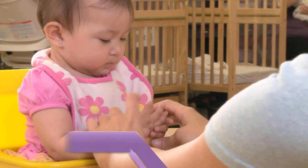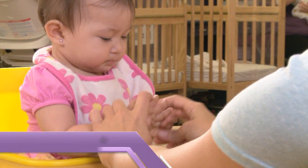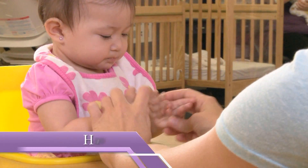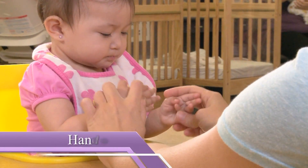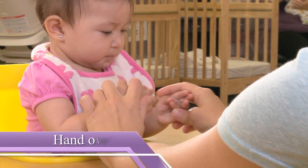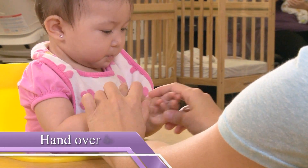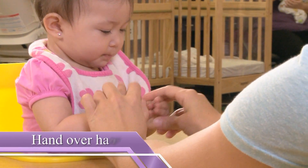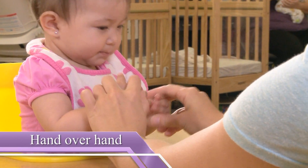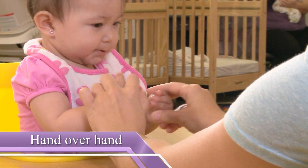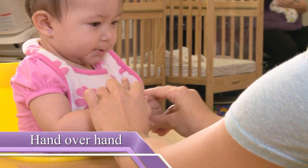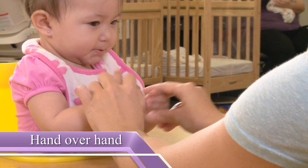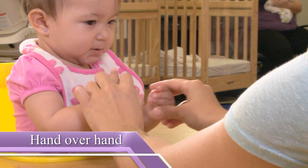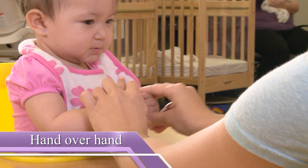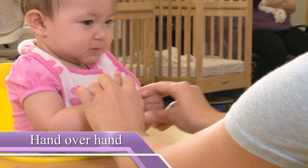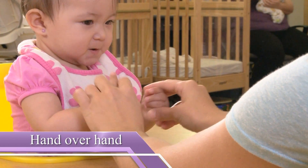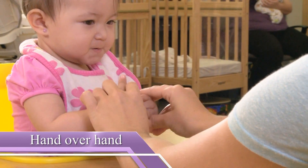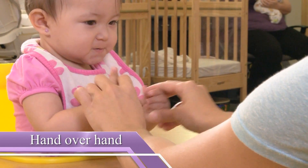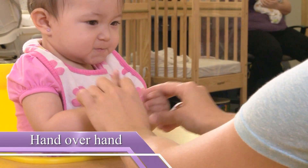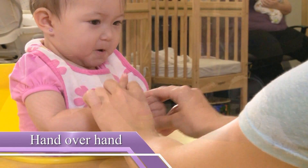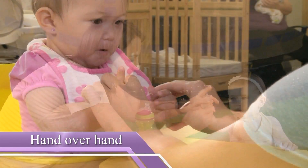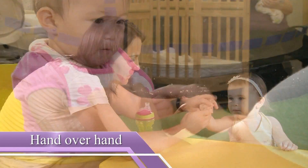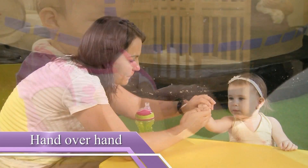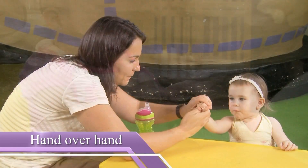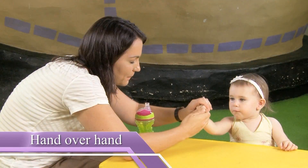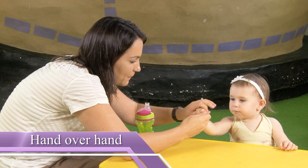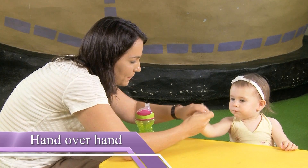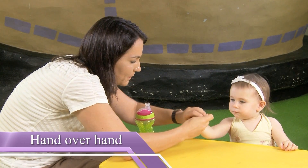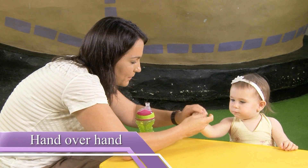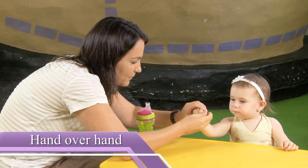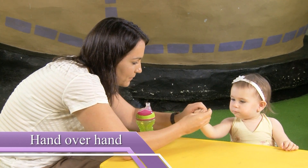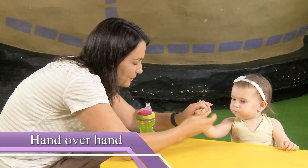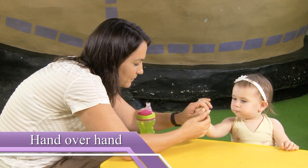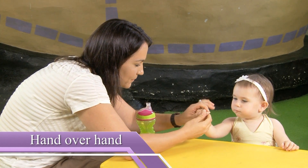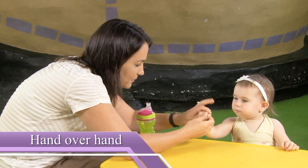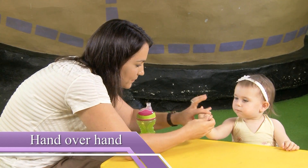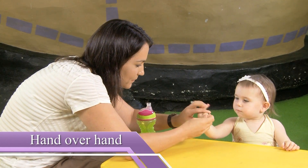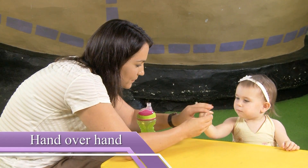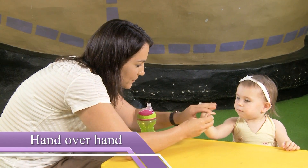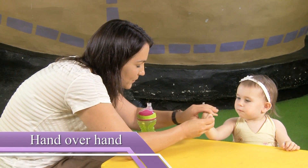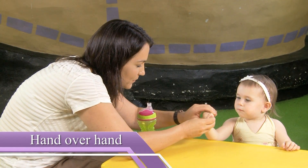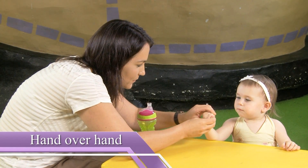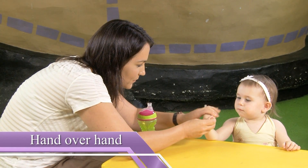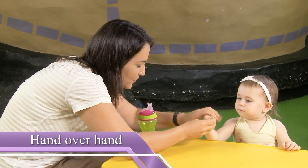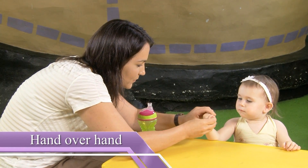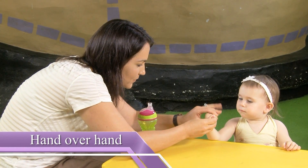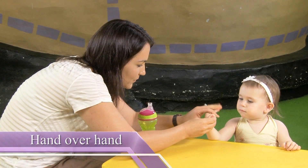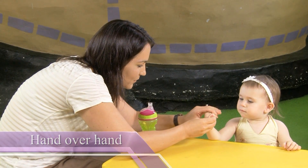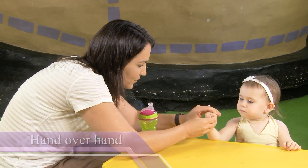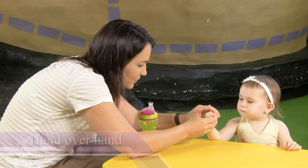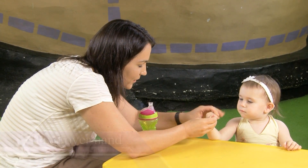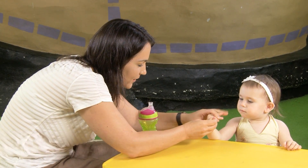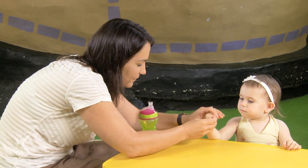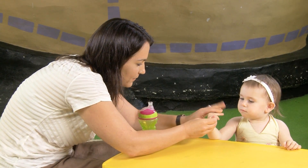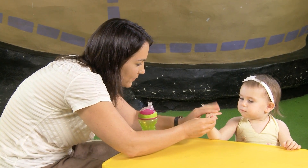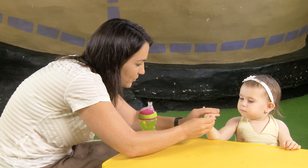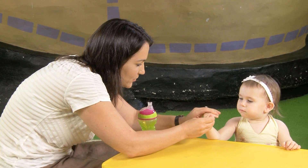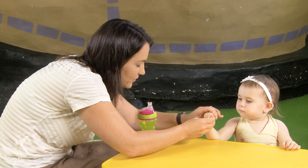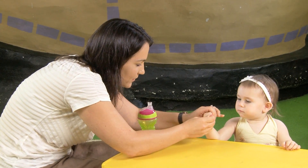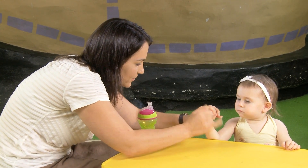help them by doing what we call hand over hand. Gently guide your baby's hands to show her how to make the sign. This hand over hand